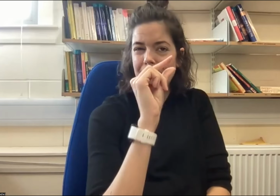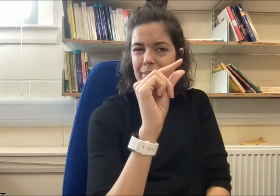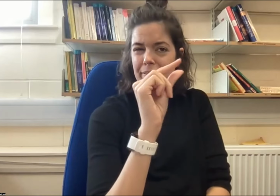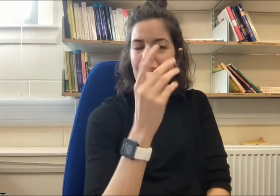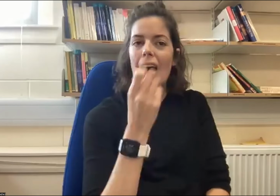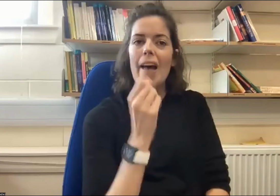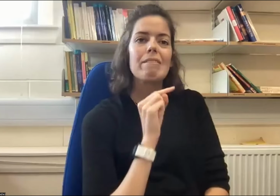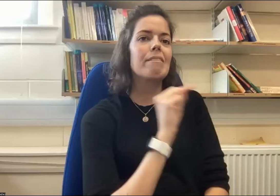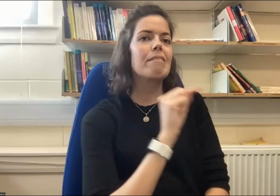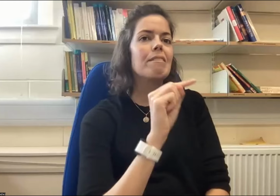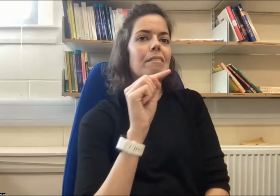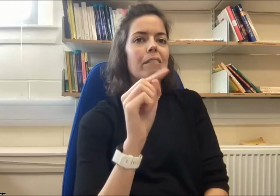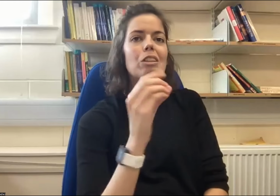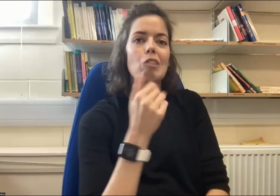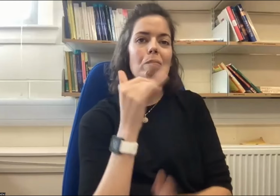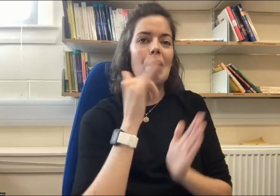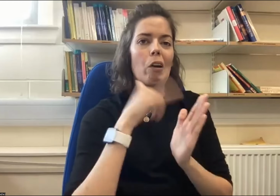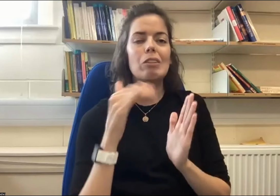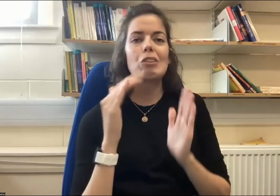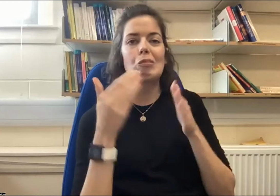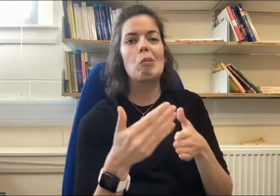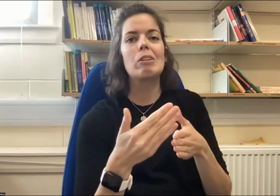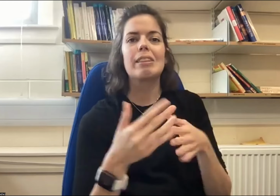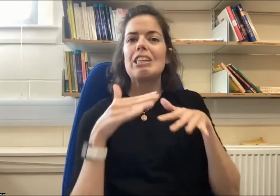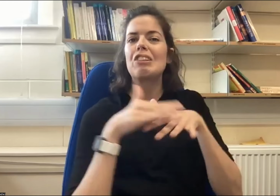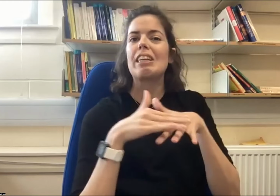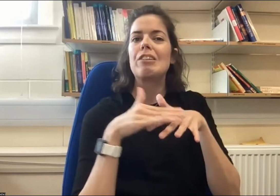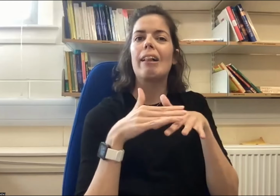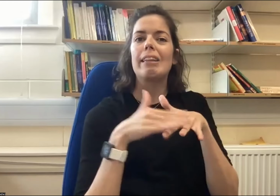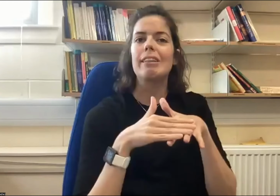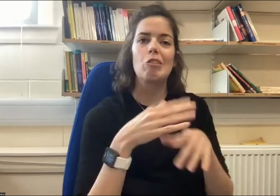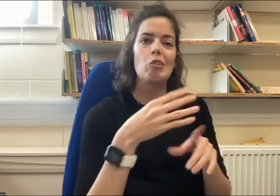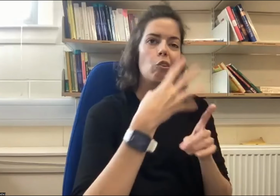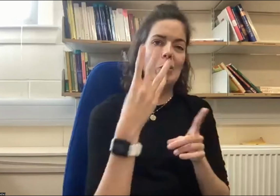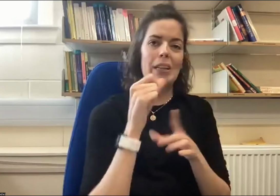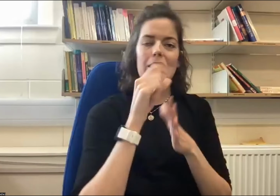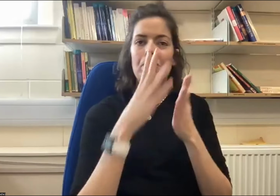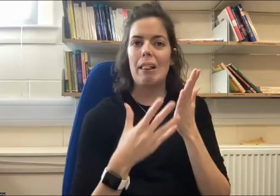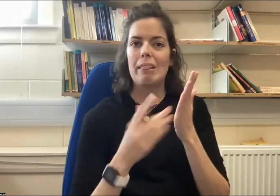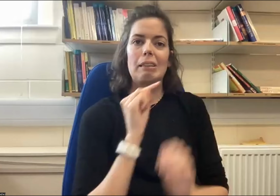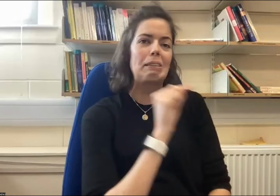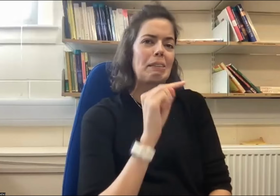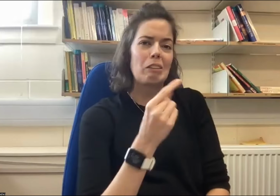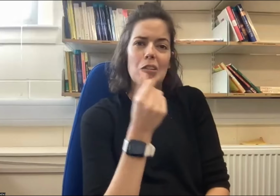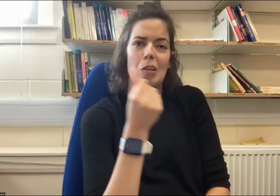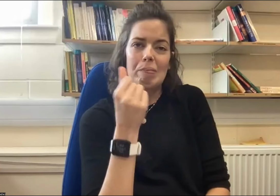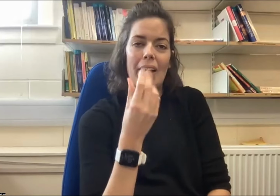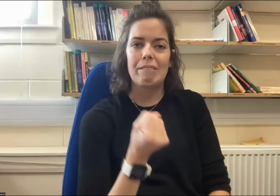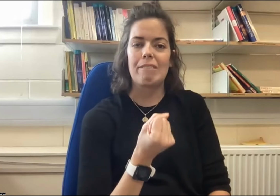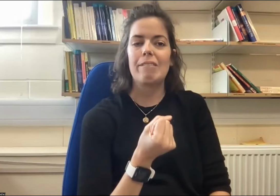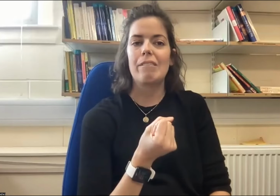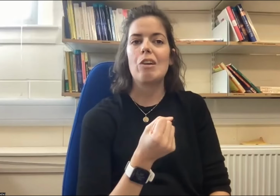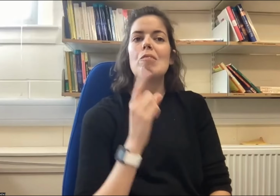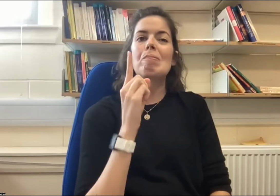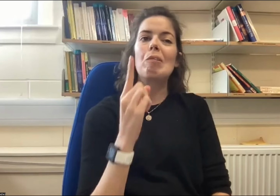but very little on deaf lesbians. The majority focus is on queer